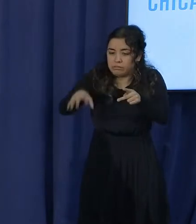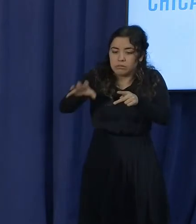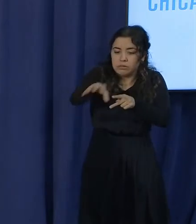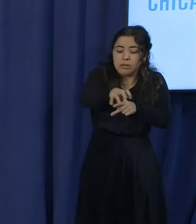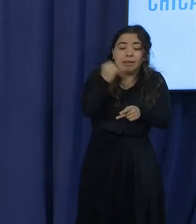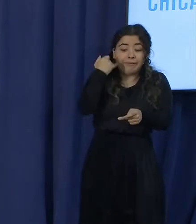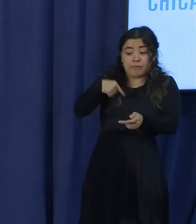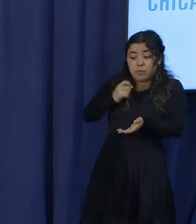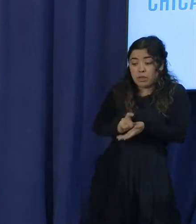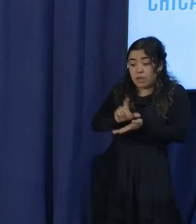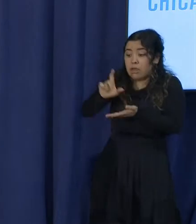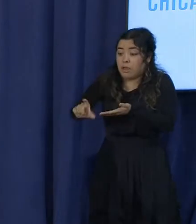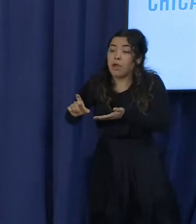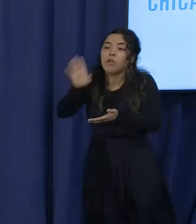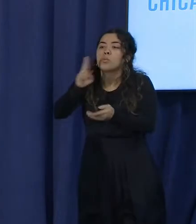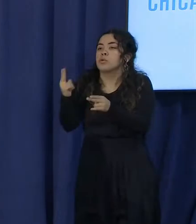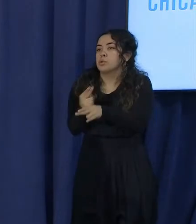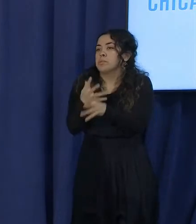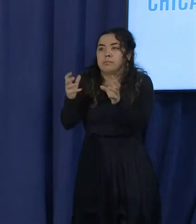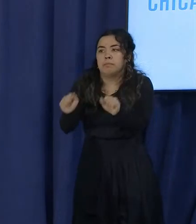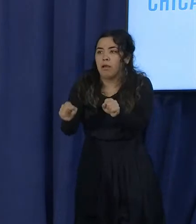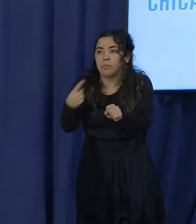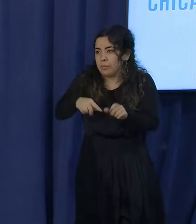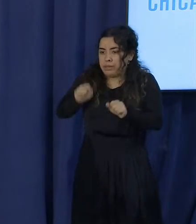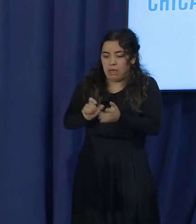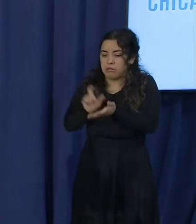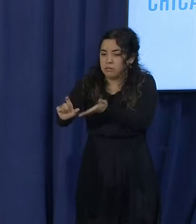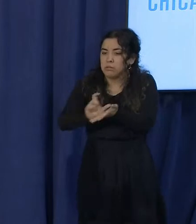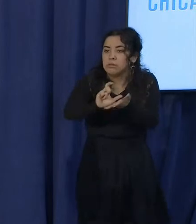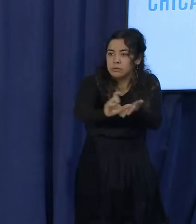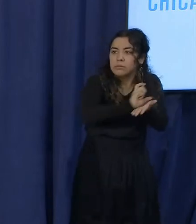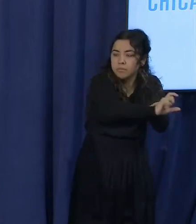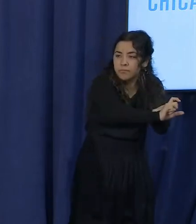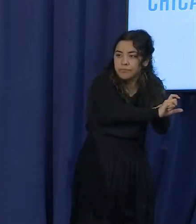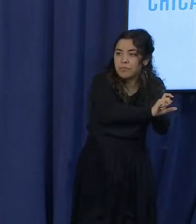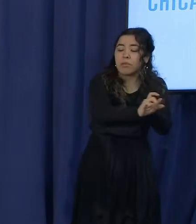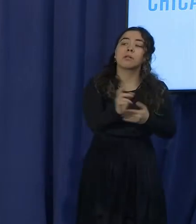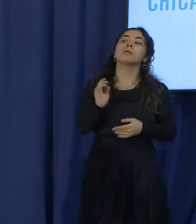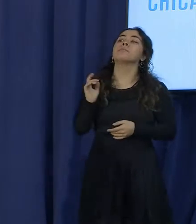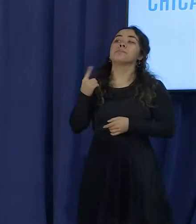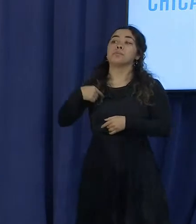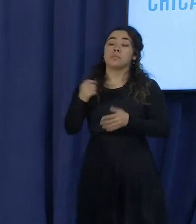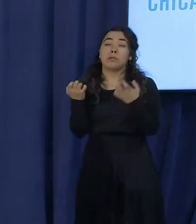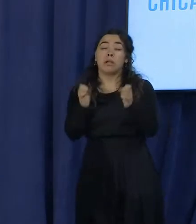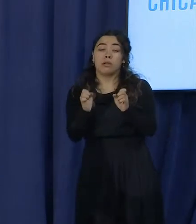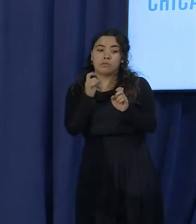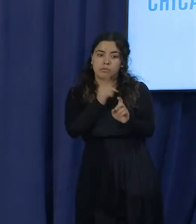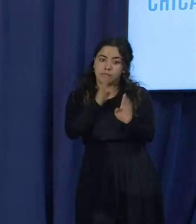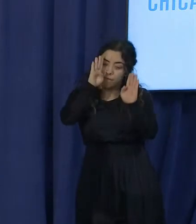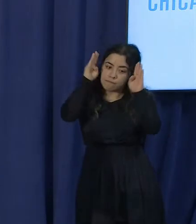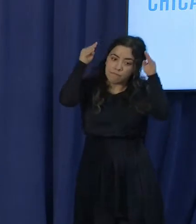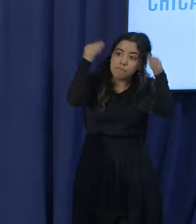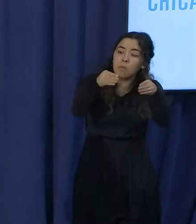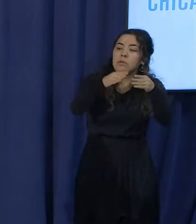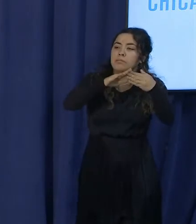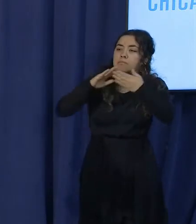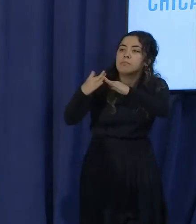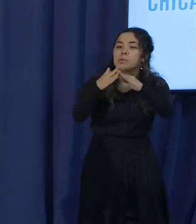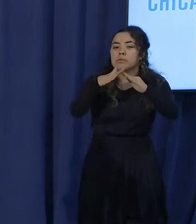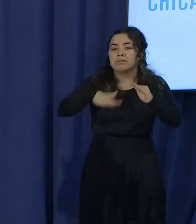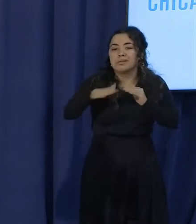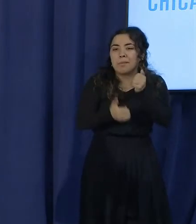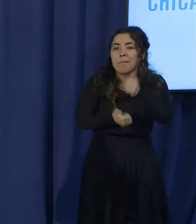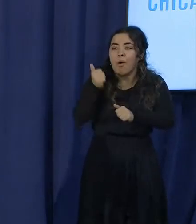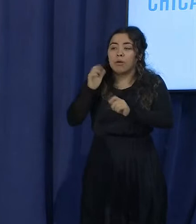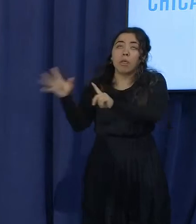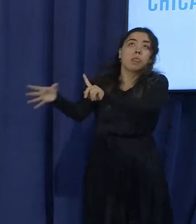it. We also are targeting a lot of our strike team efforts to some of these hardest hit areas. So we are bringing vaccine. Obviously, we